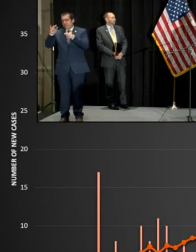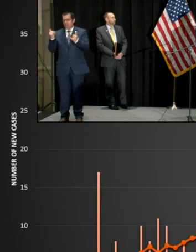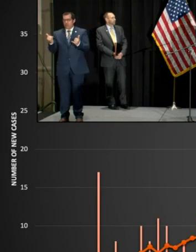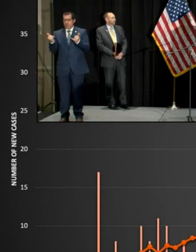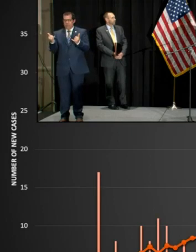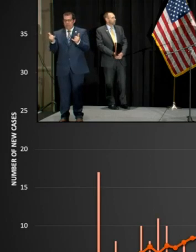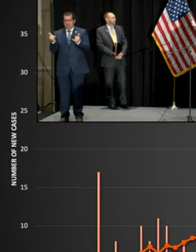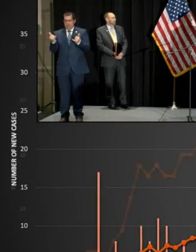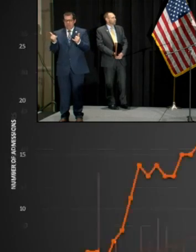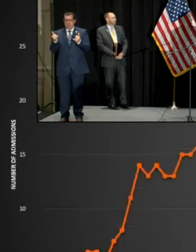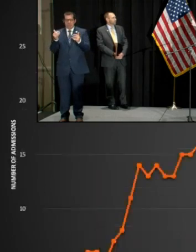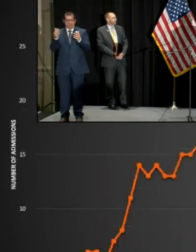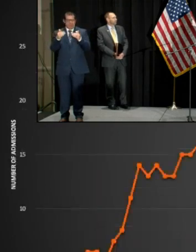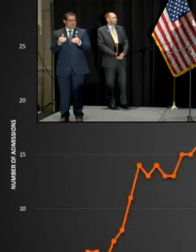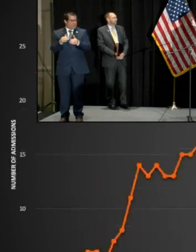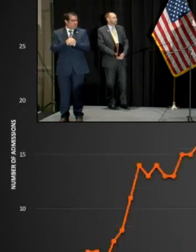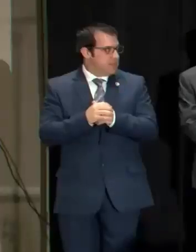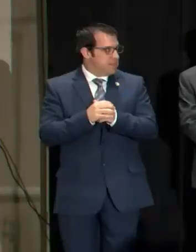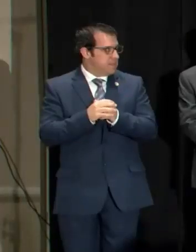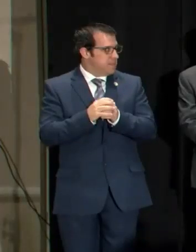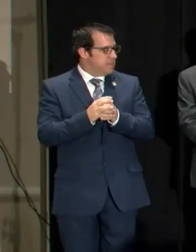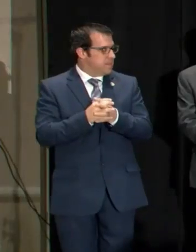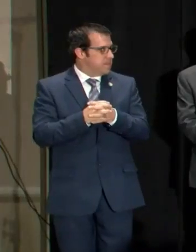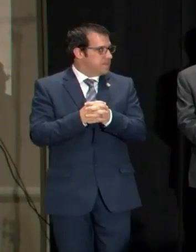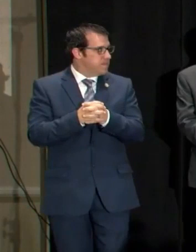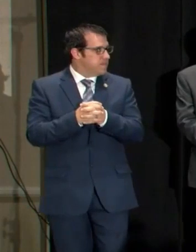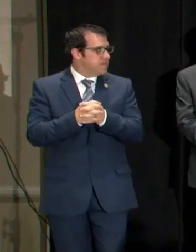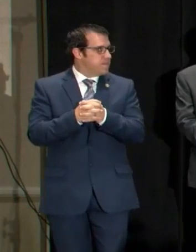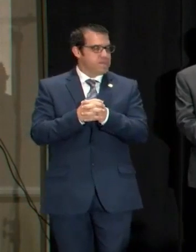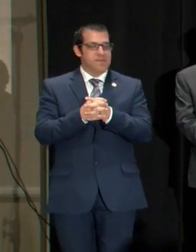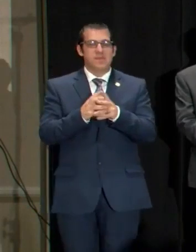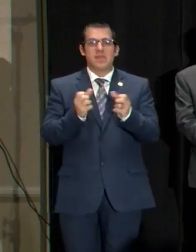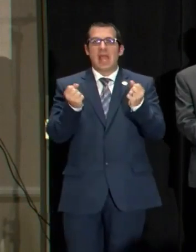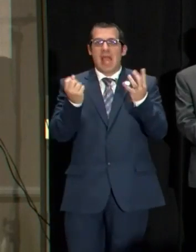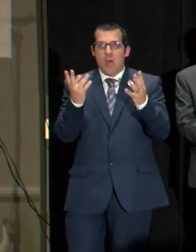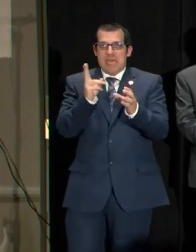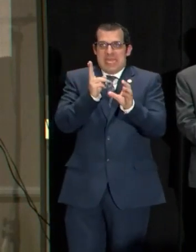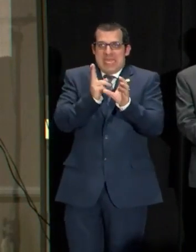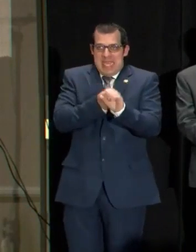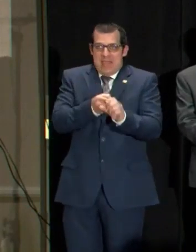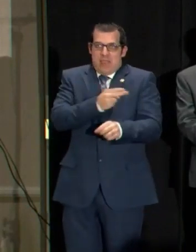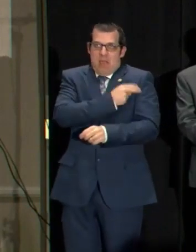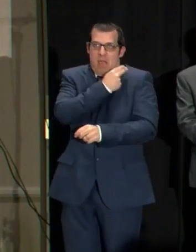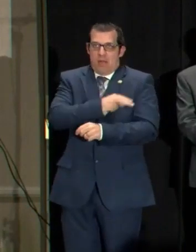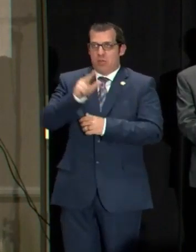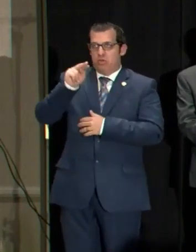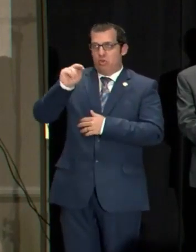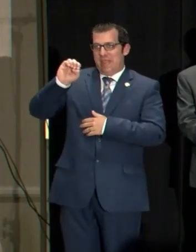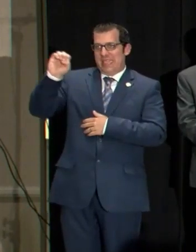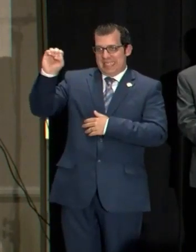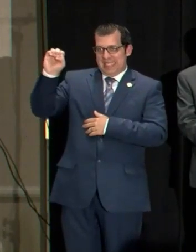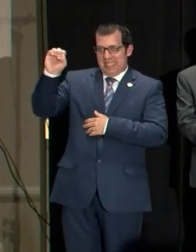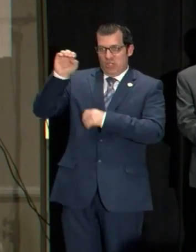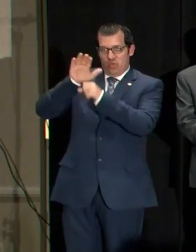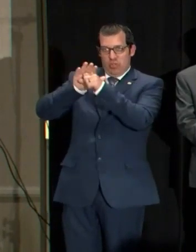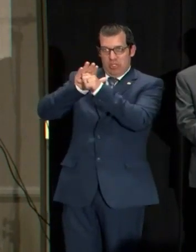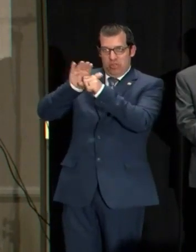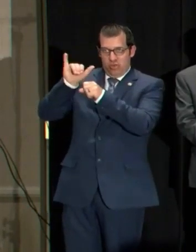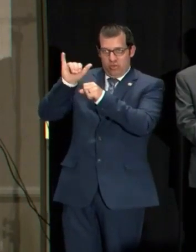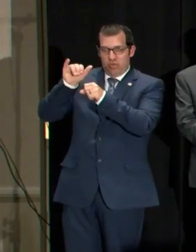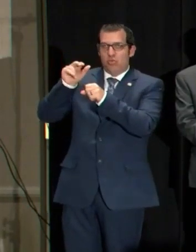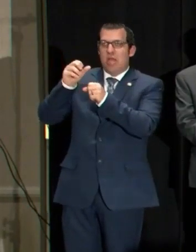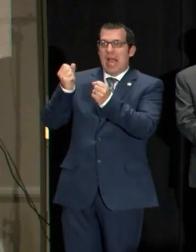today. Next. The number of hospitalized, and this is in the Northeast region as well.